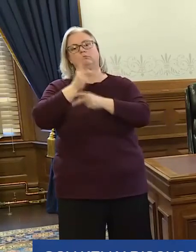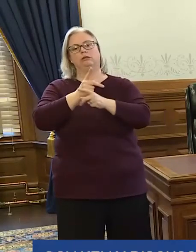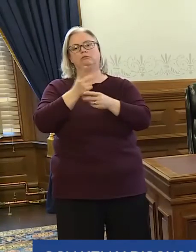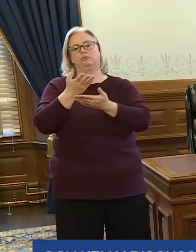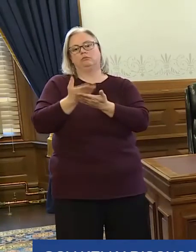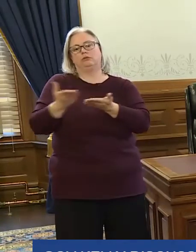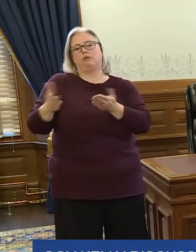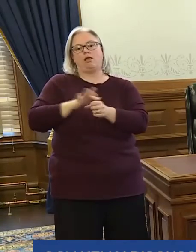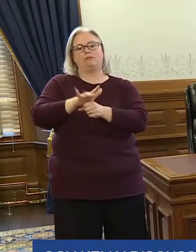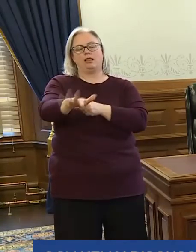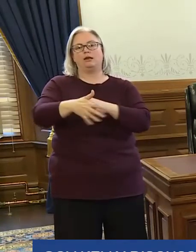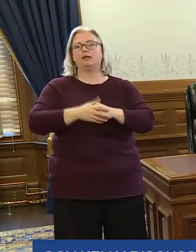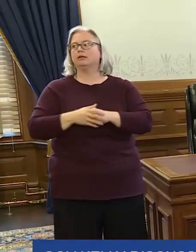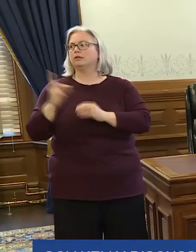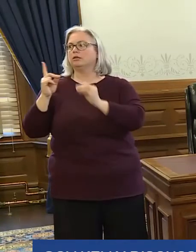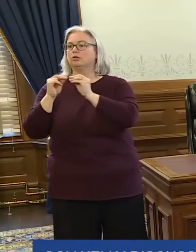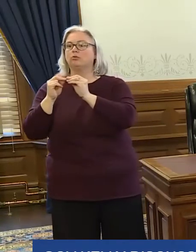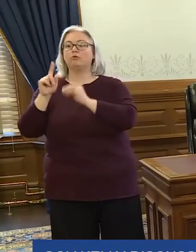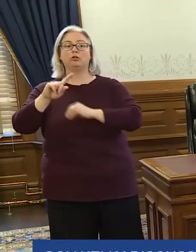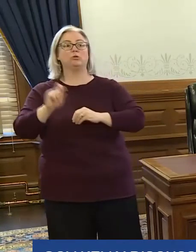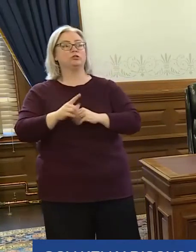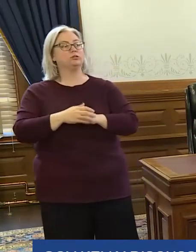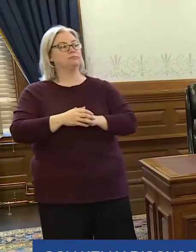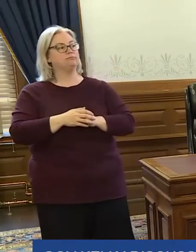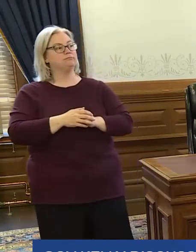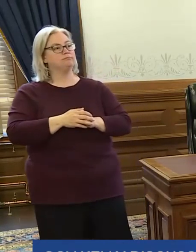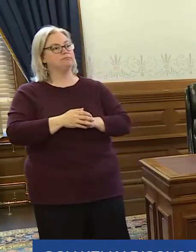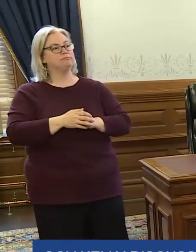plenty. One more question?